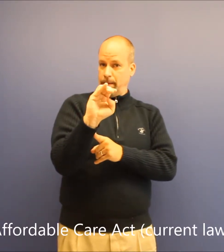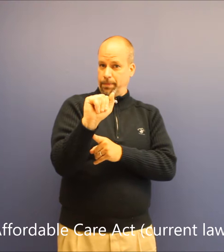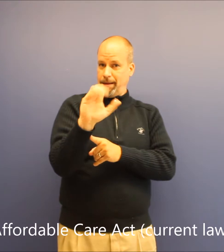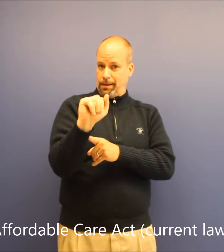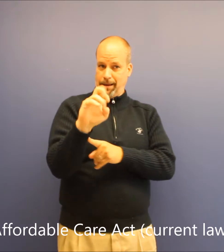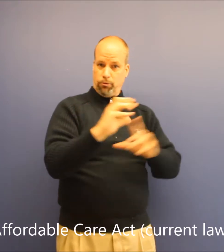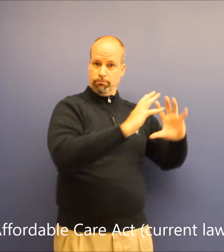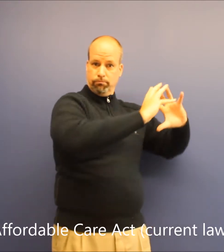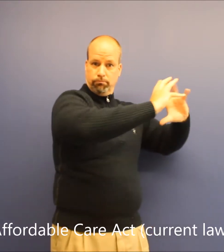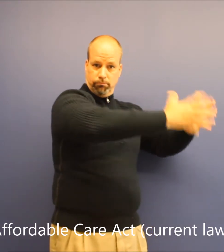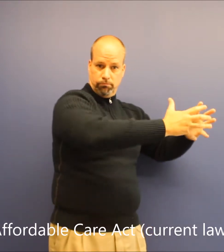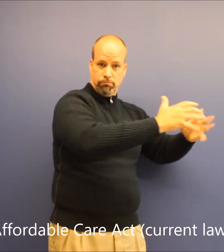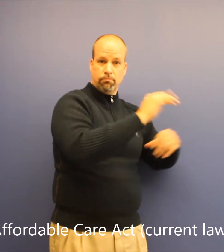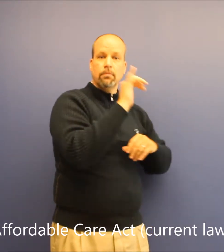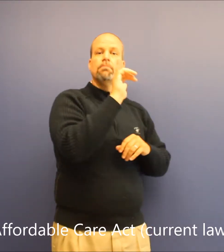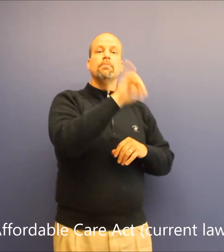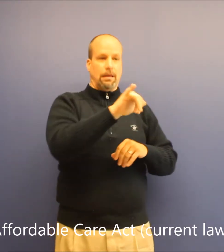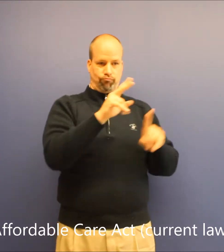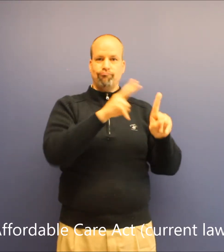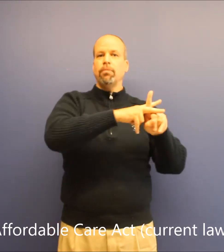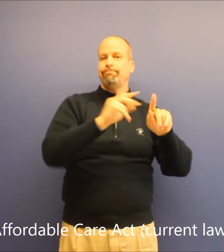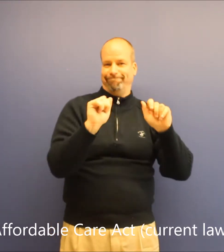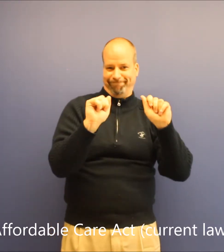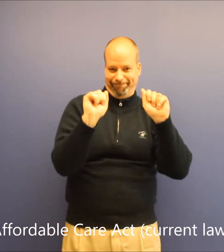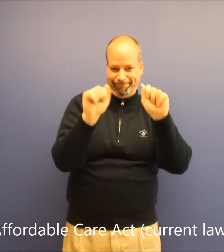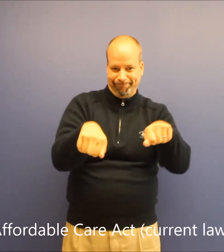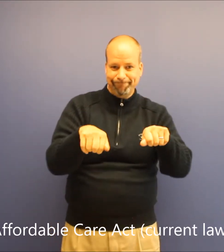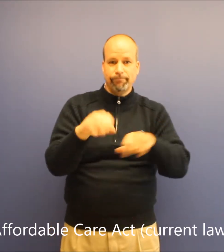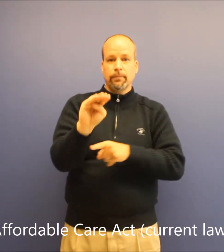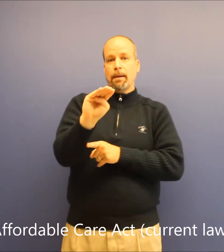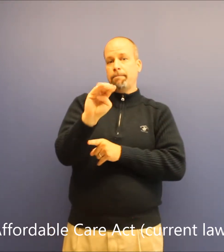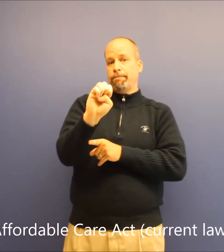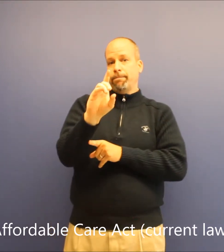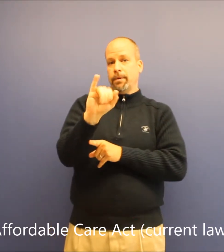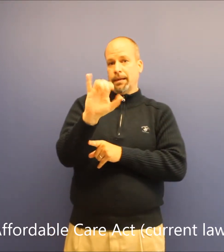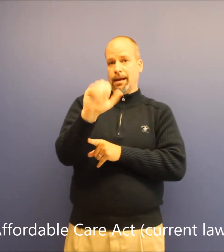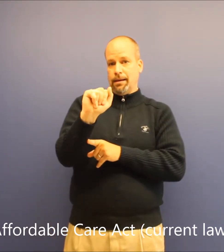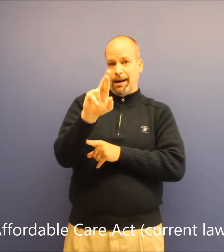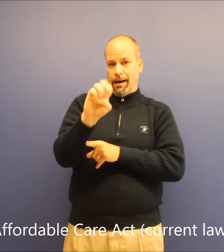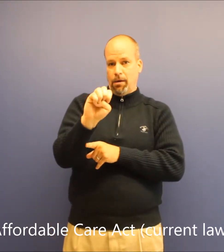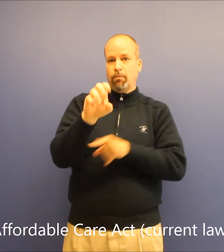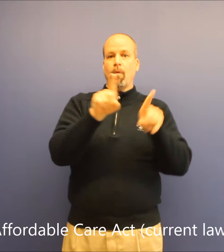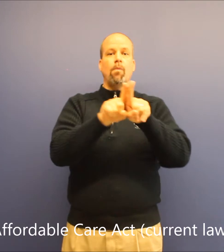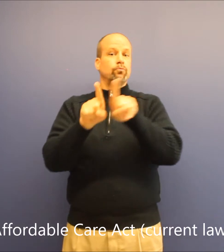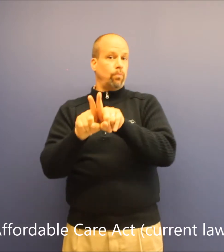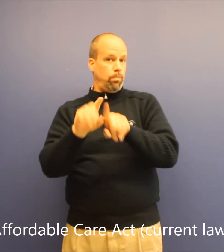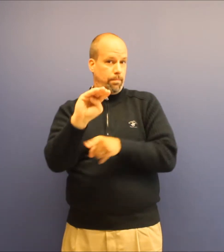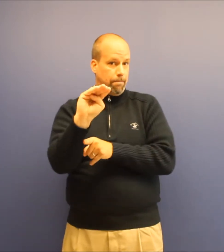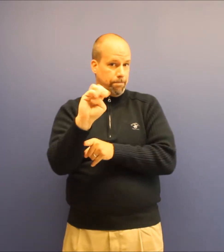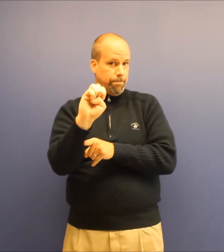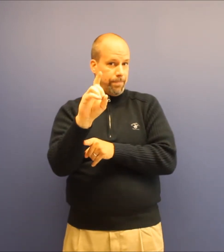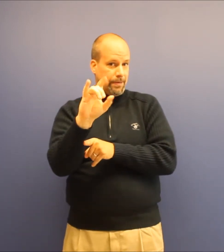Obamacare, those individuals may qualify for Medicare and also Medicaid.